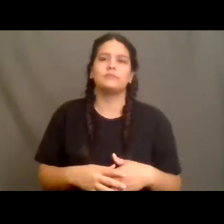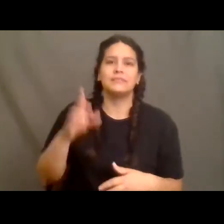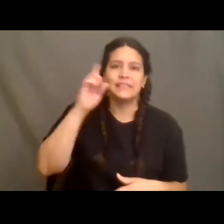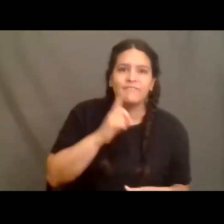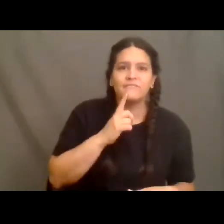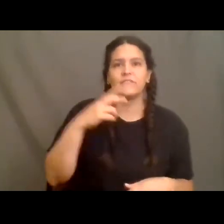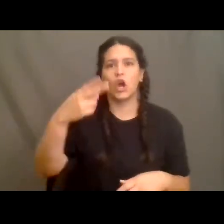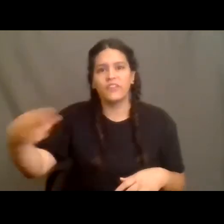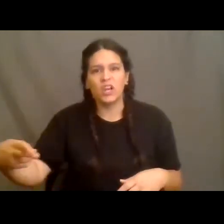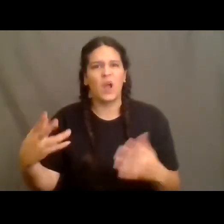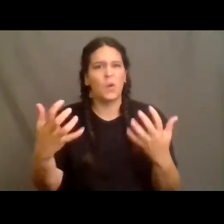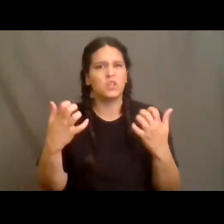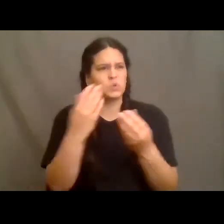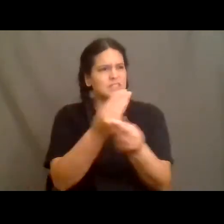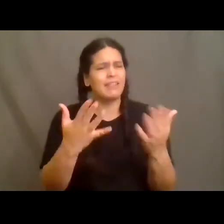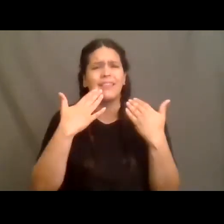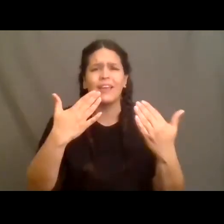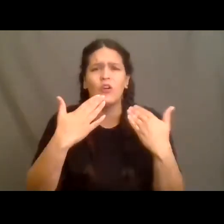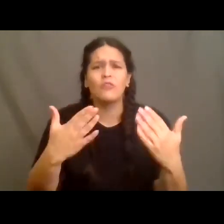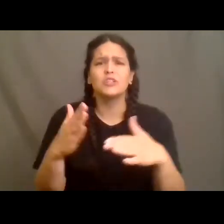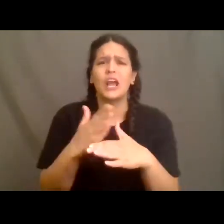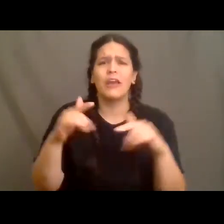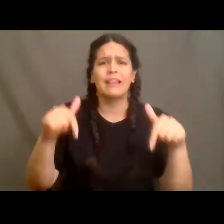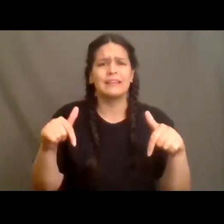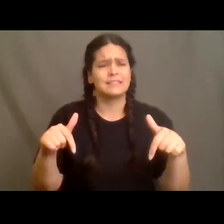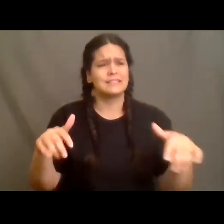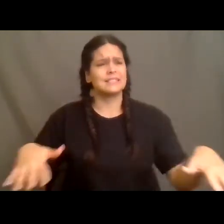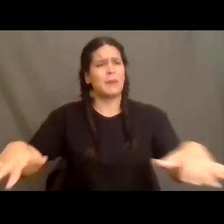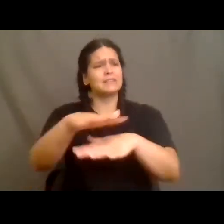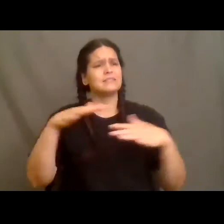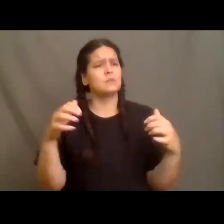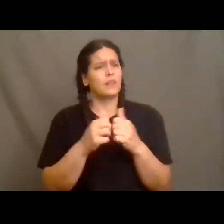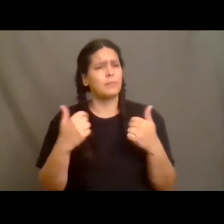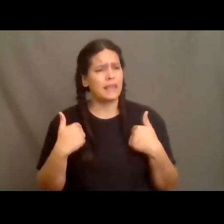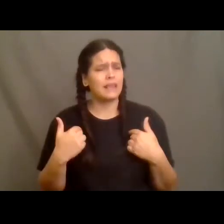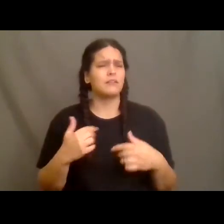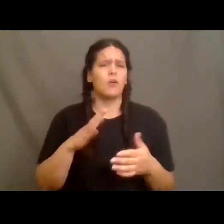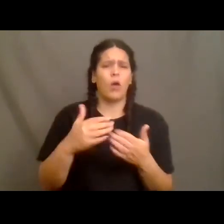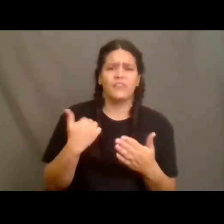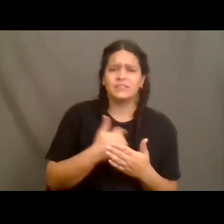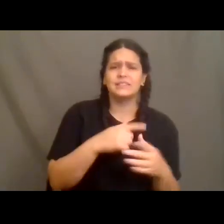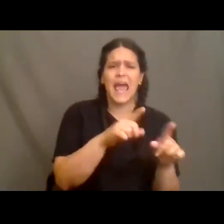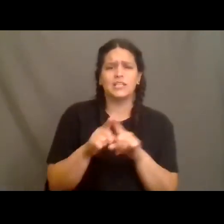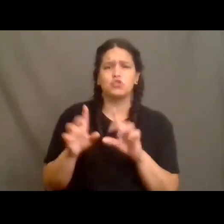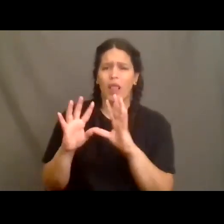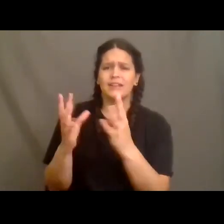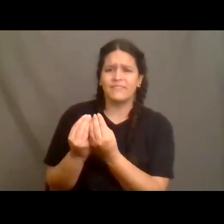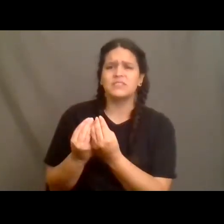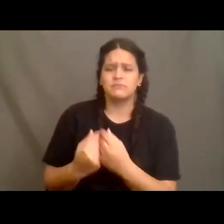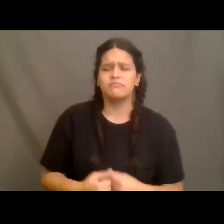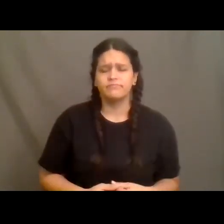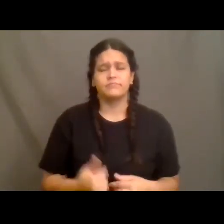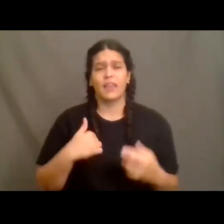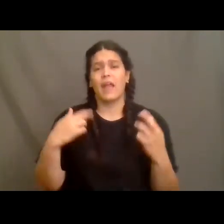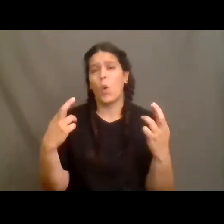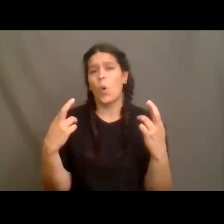thank you for sharing the space with me and with all of us here as relatives. So I hope that